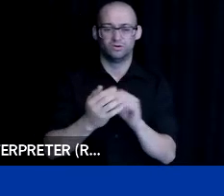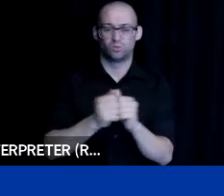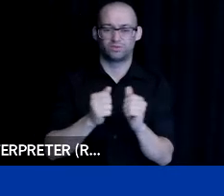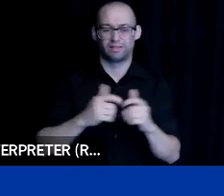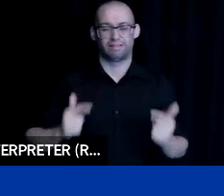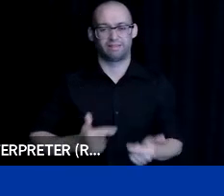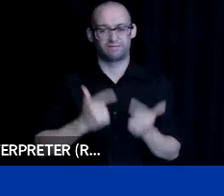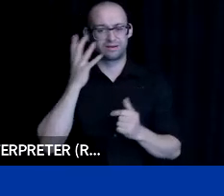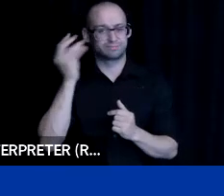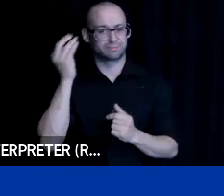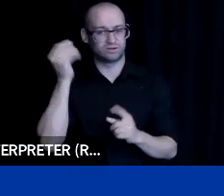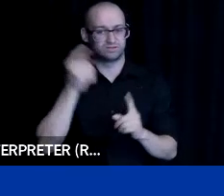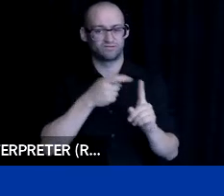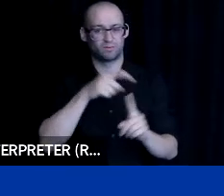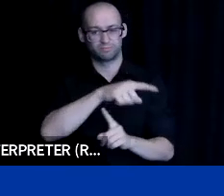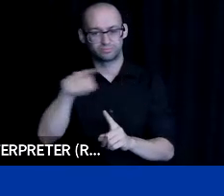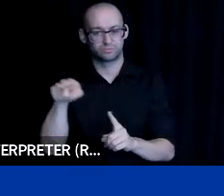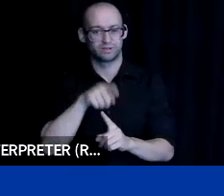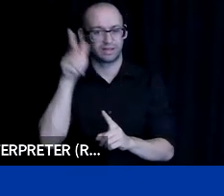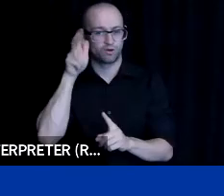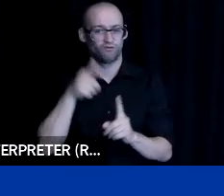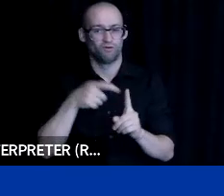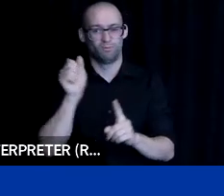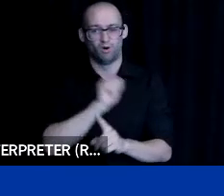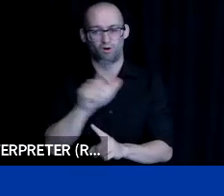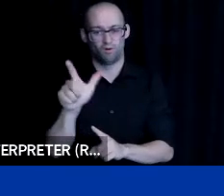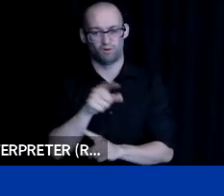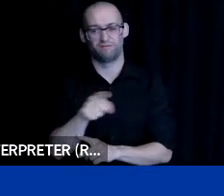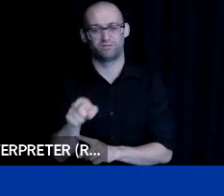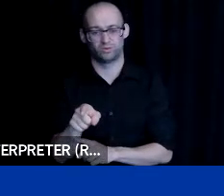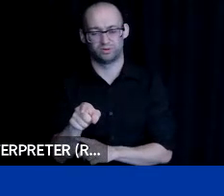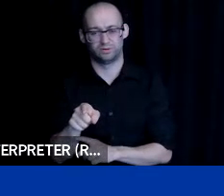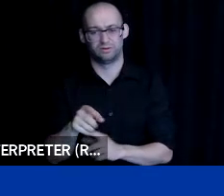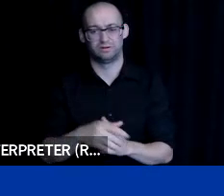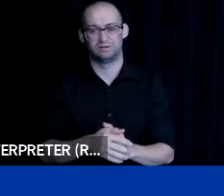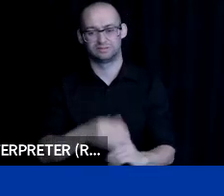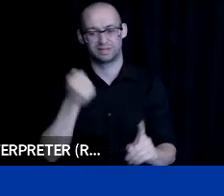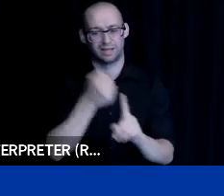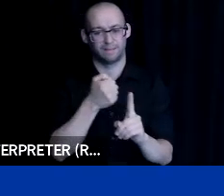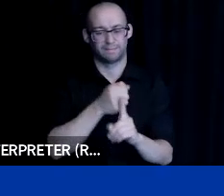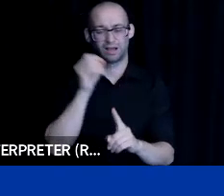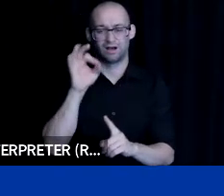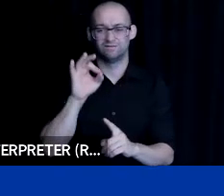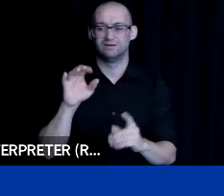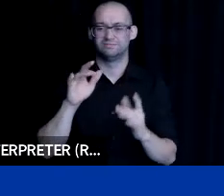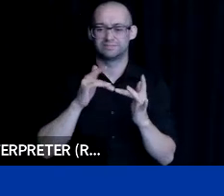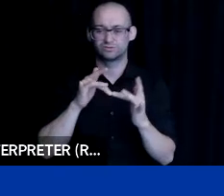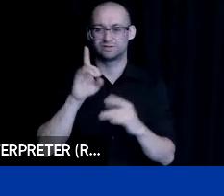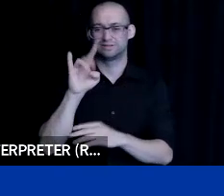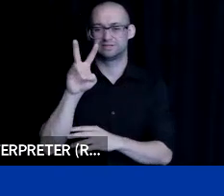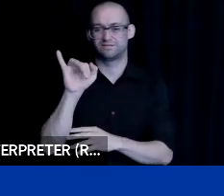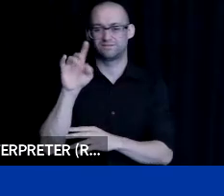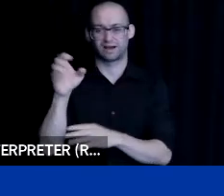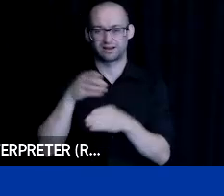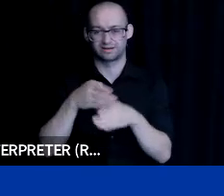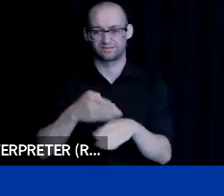hearing from all of you about the impact of the digital divide on your lives.